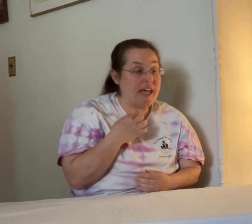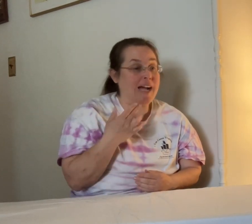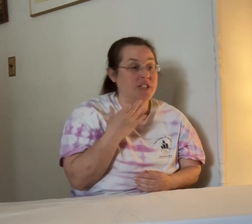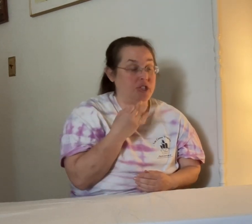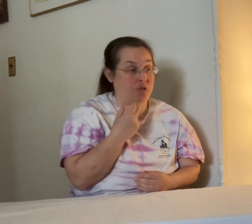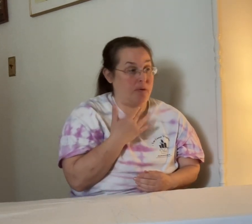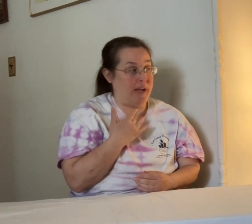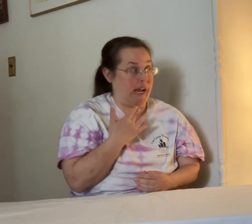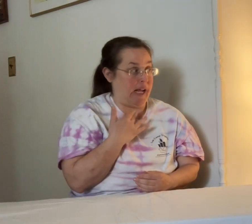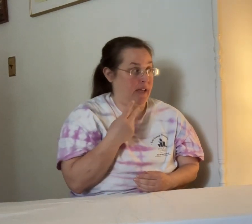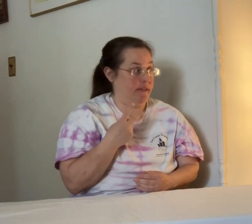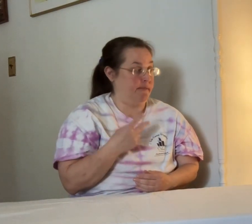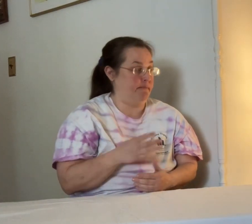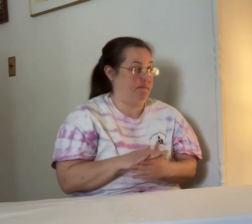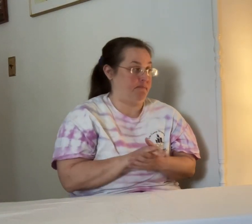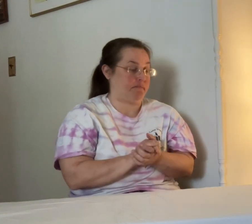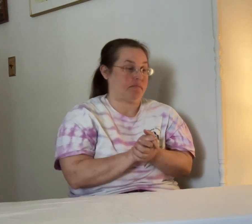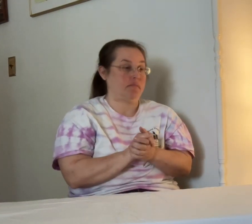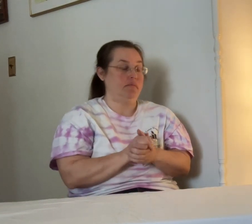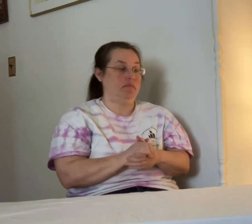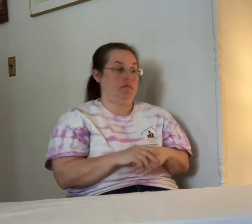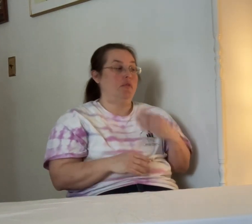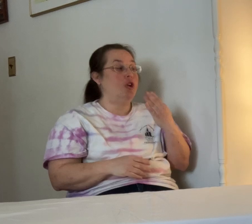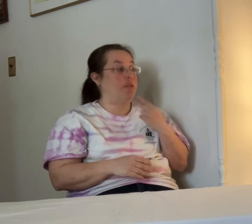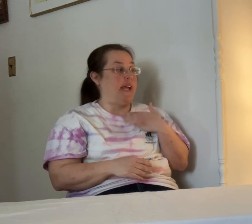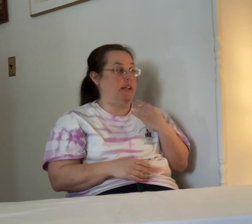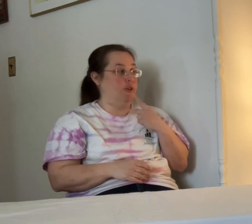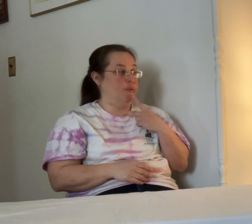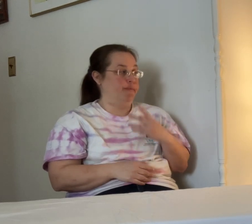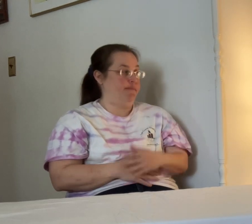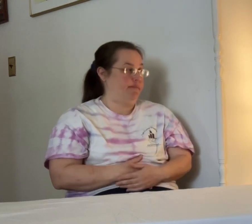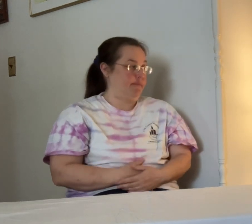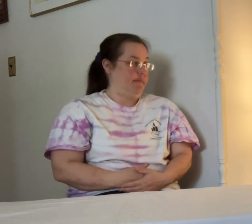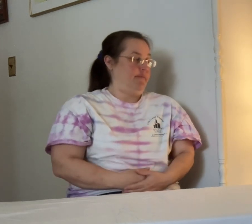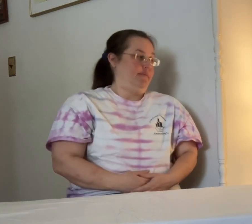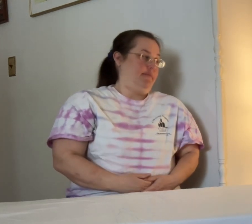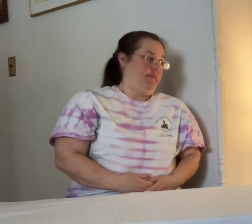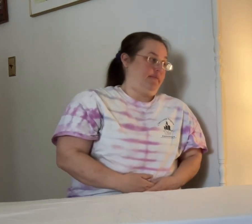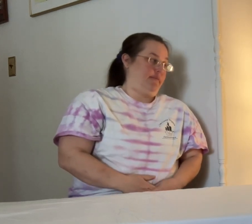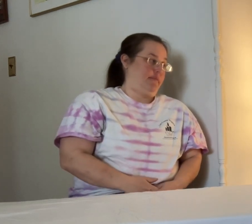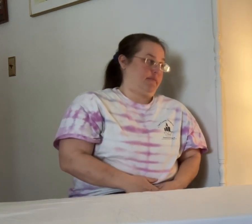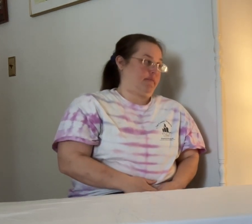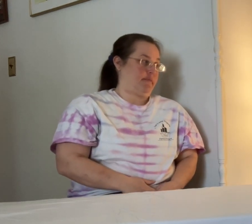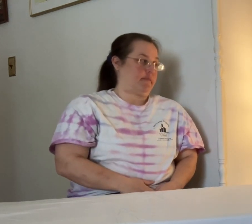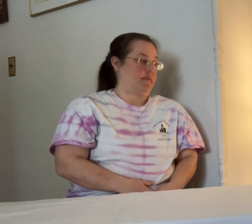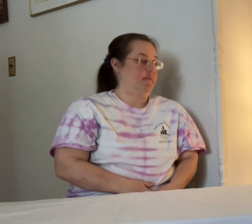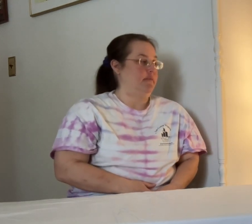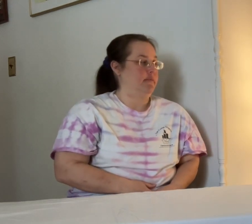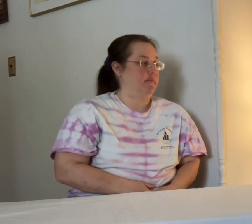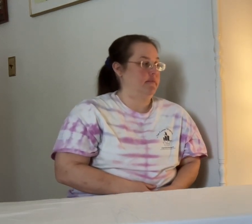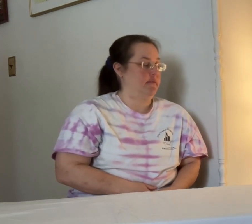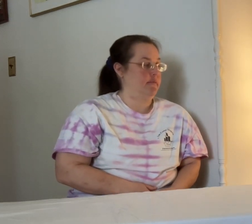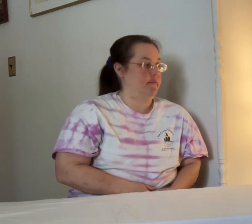That's discriminating. You. No, thank you. No ASL.